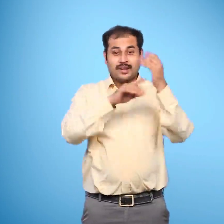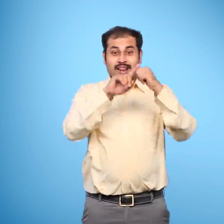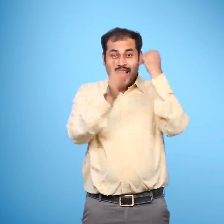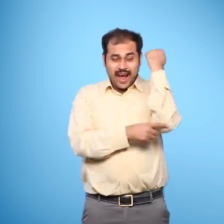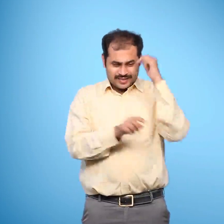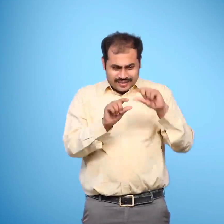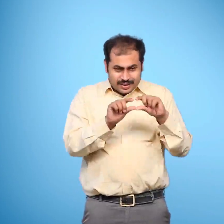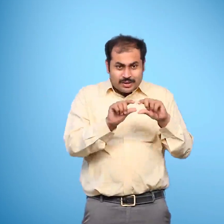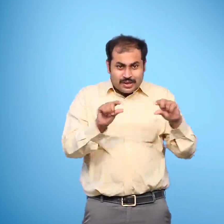Footnote.